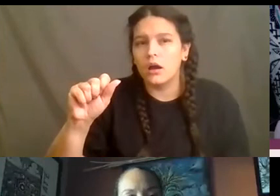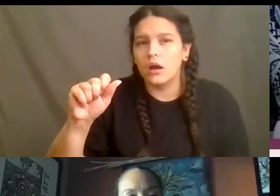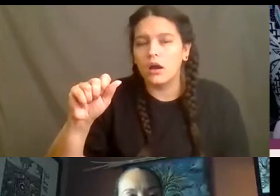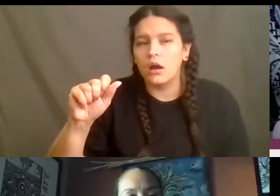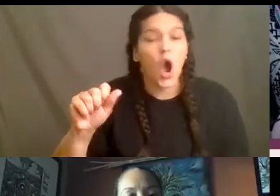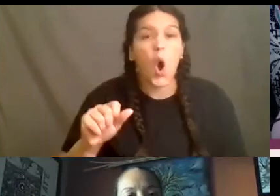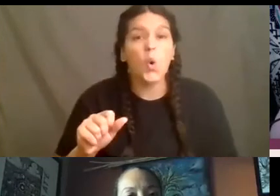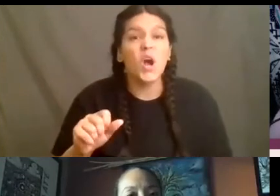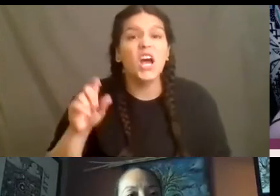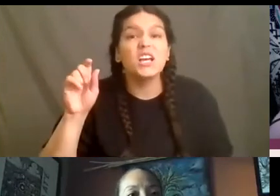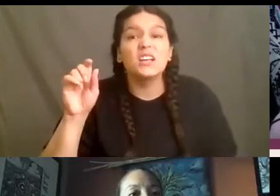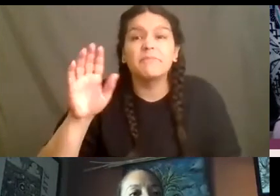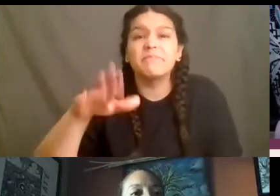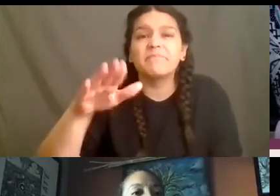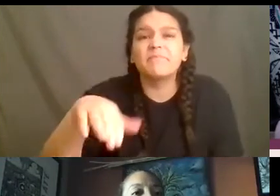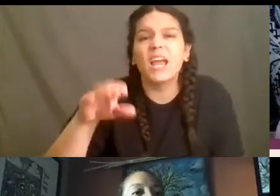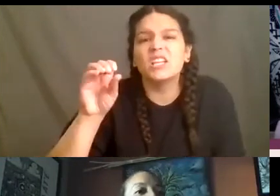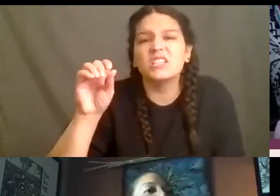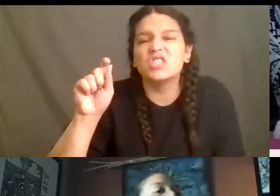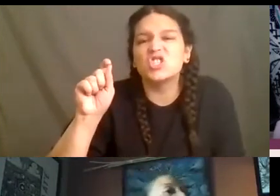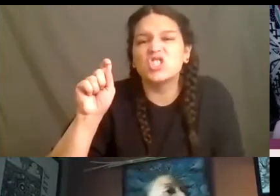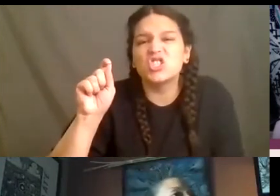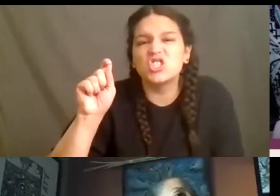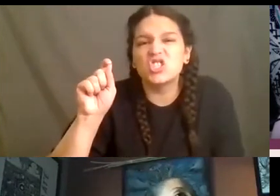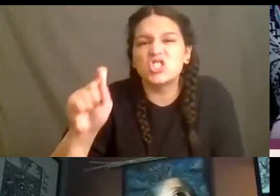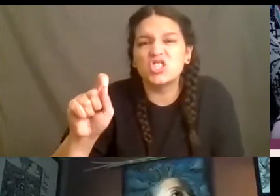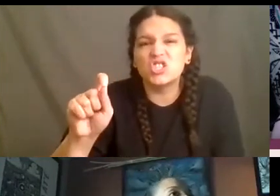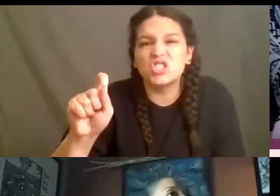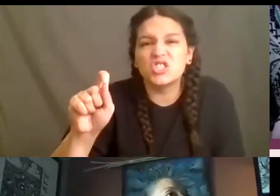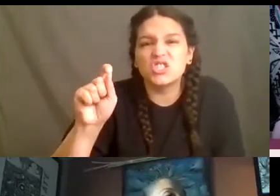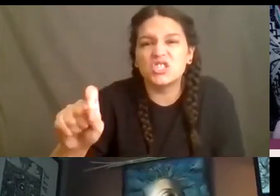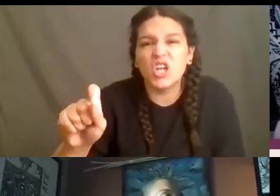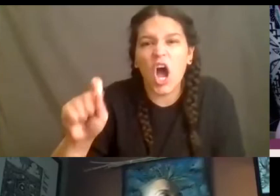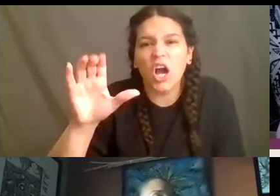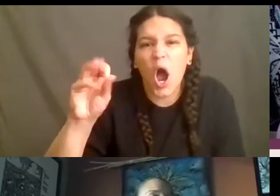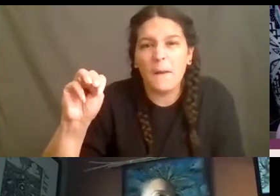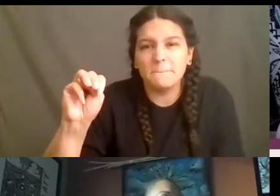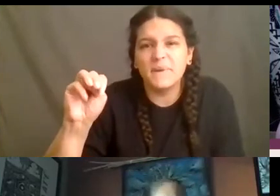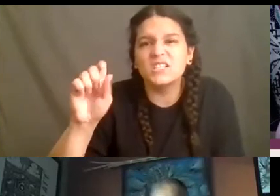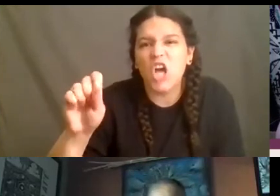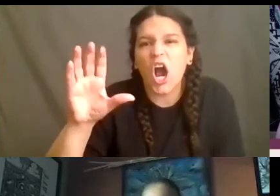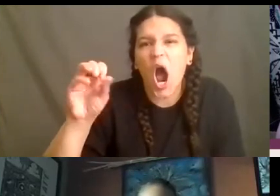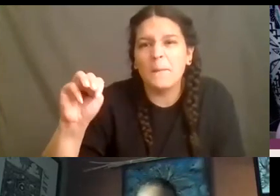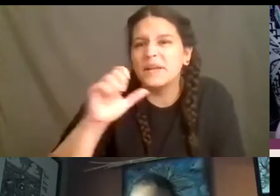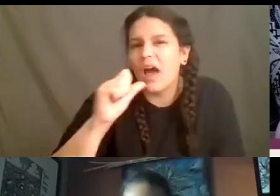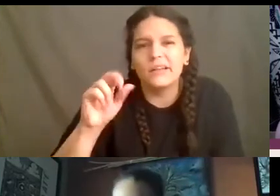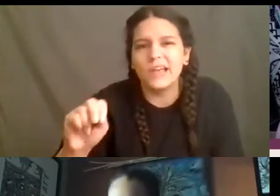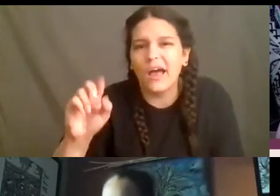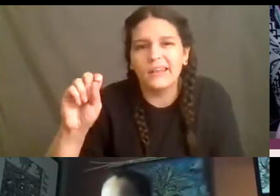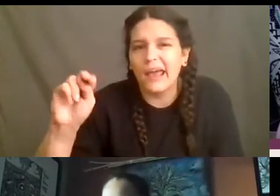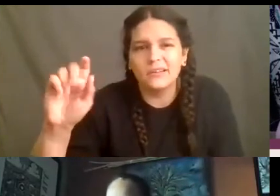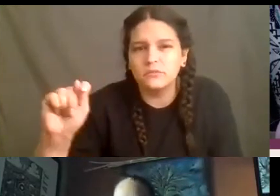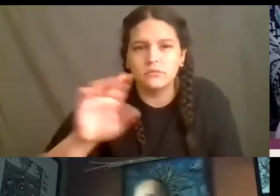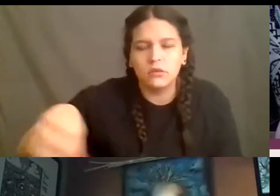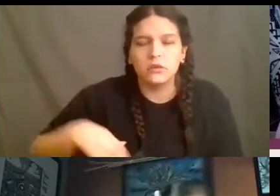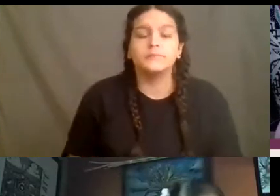.com. Oh, it's .com. Thank you. So like the pages and also tell your friends to buy merchandise